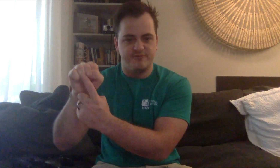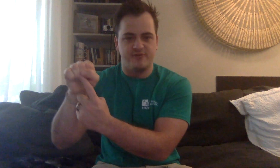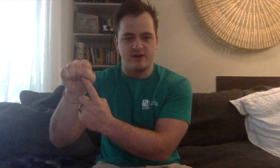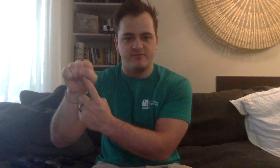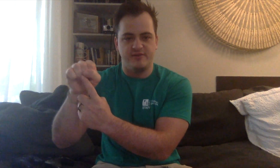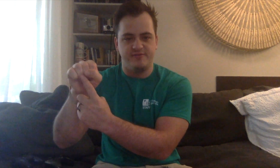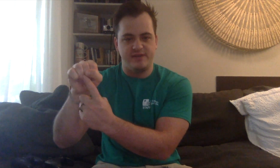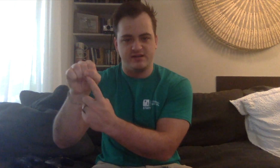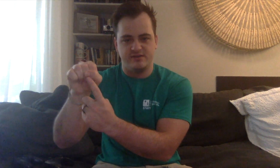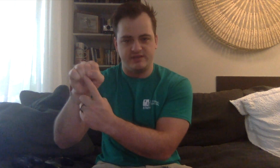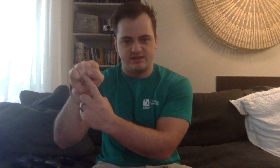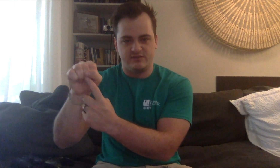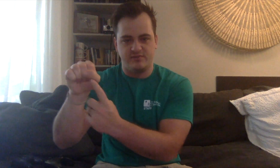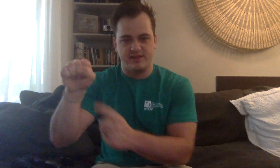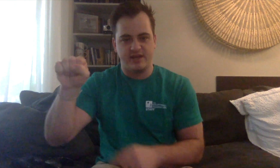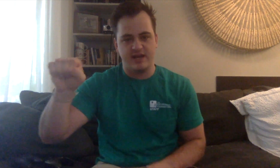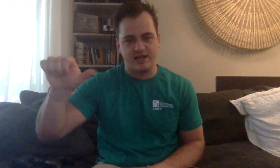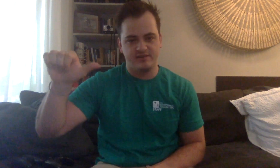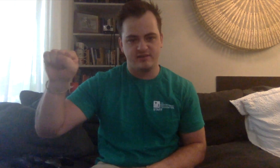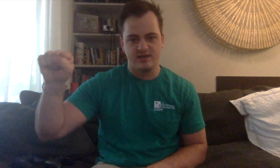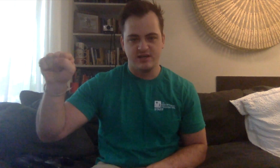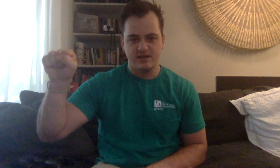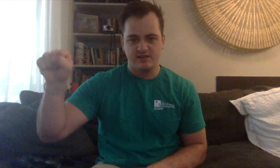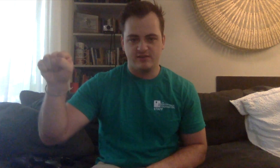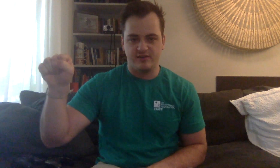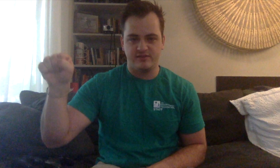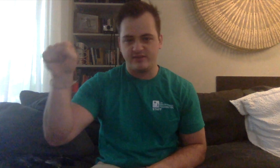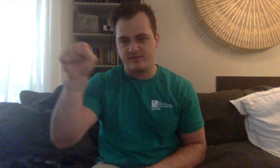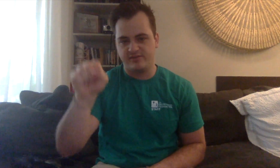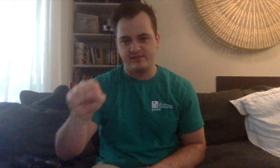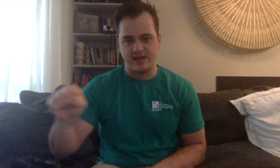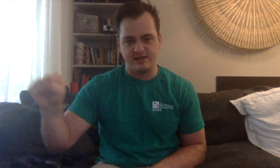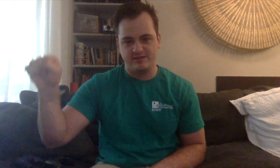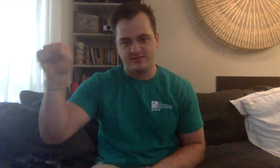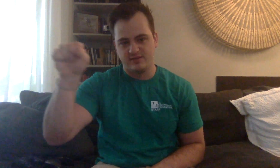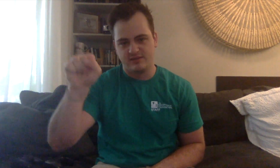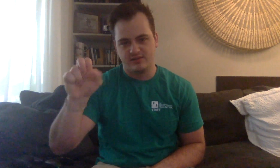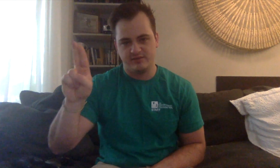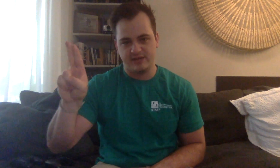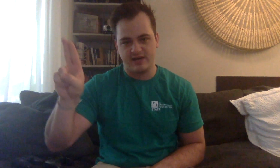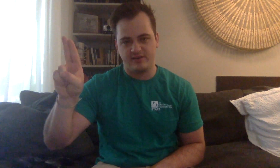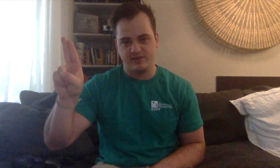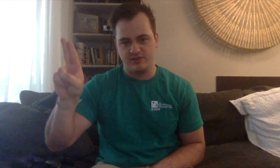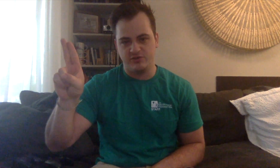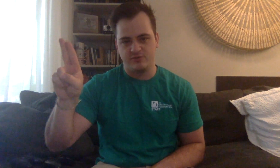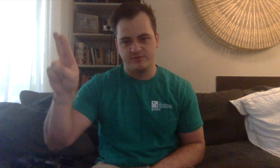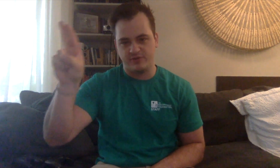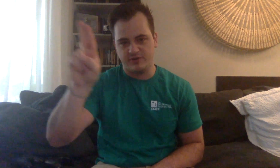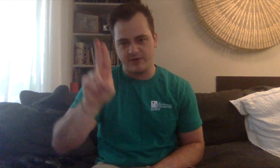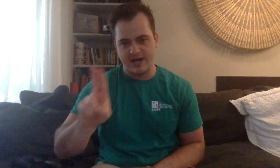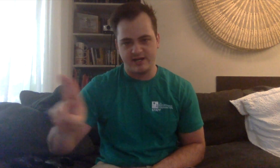front of the fingers here to make the S. So that's states. So we got the U for united